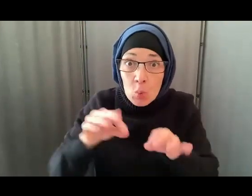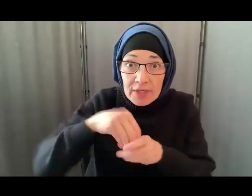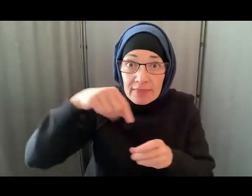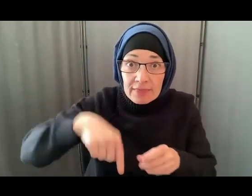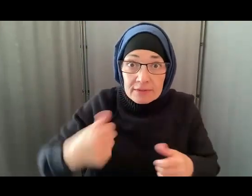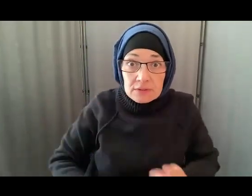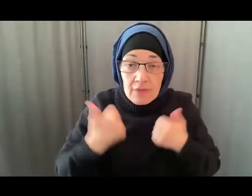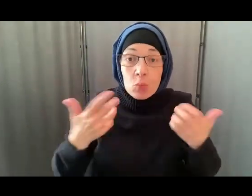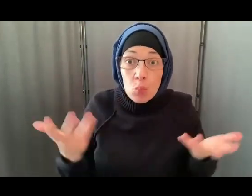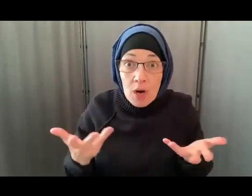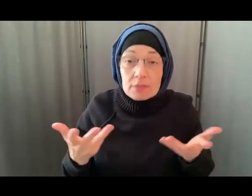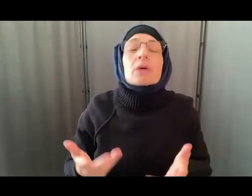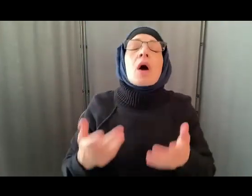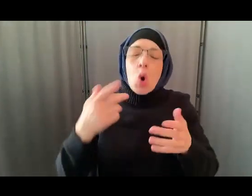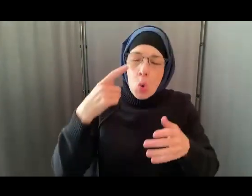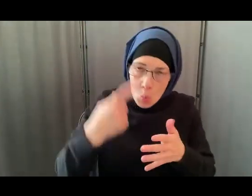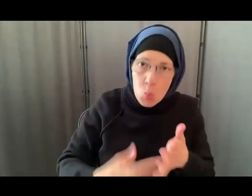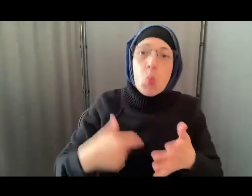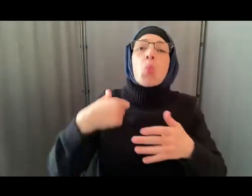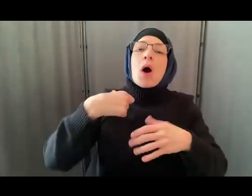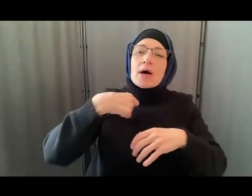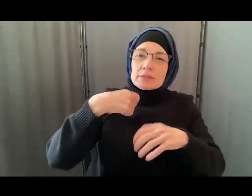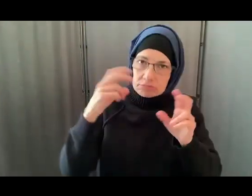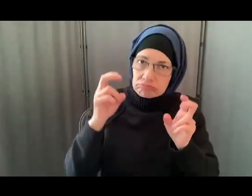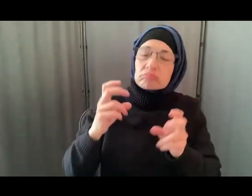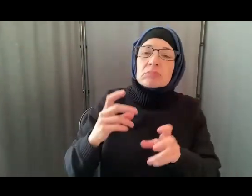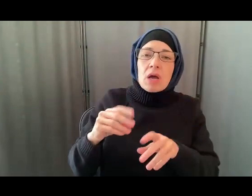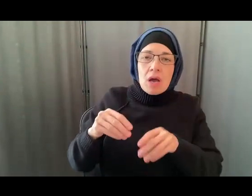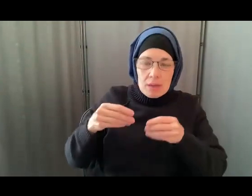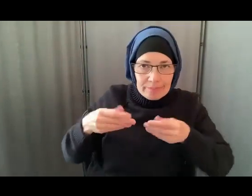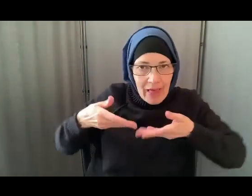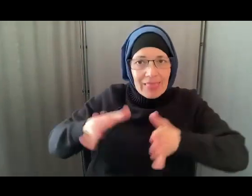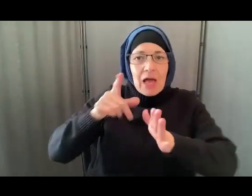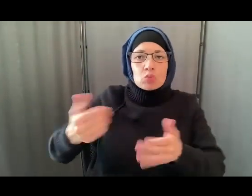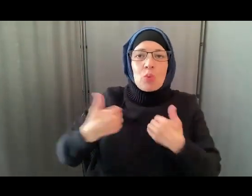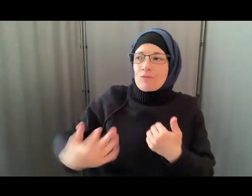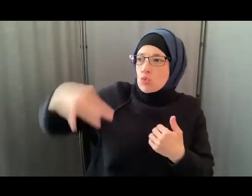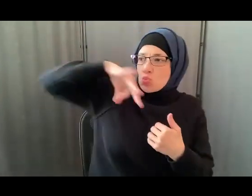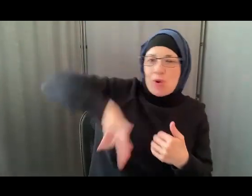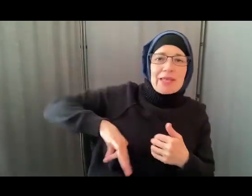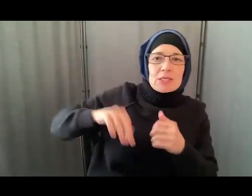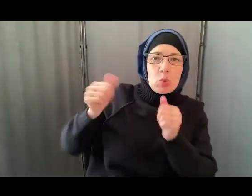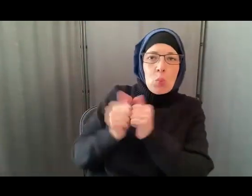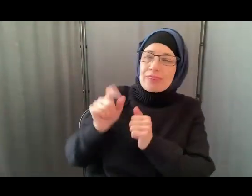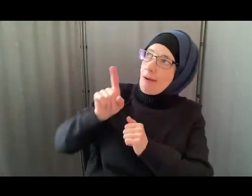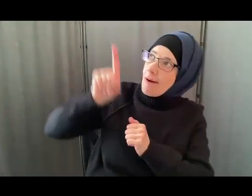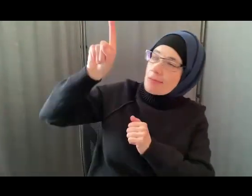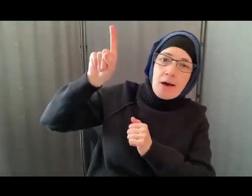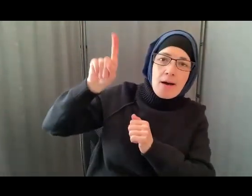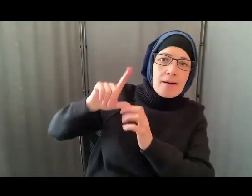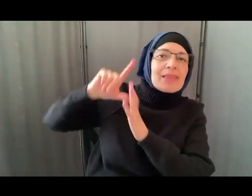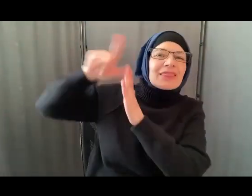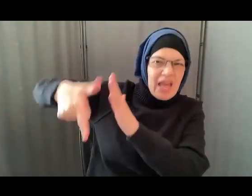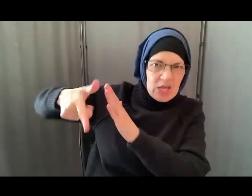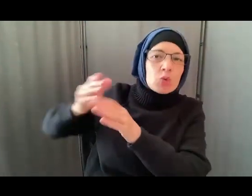whatever produces a credit with Allah in the hereafter. And I want everybody to think about this